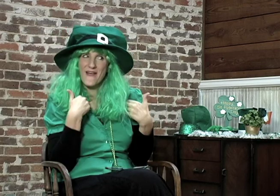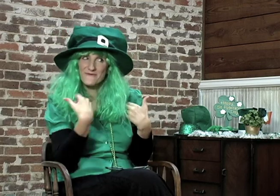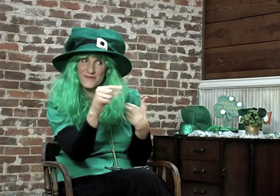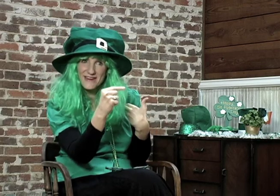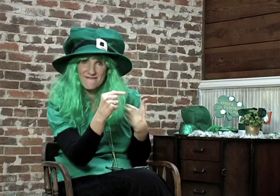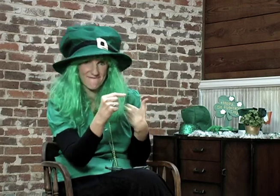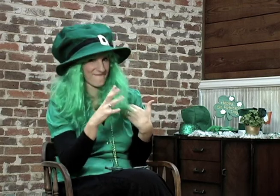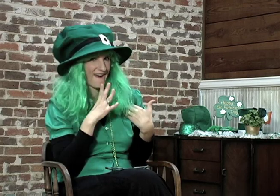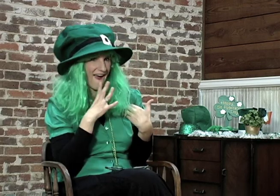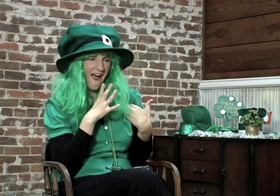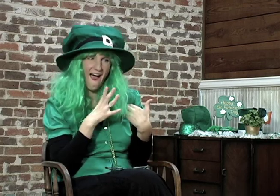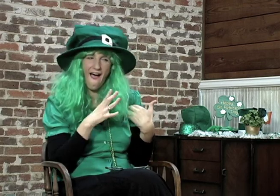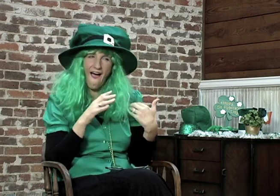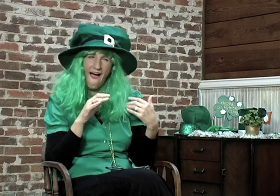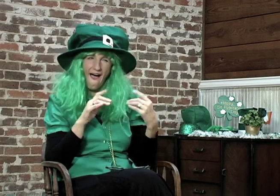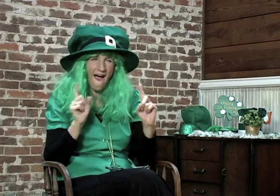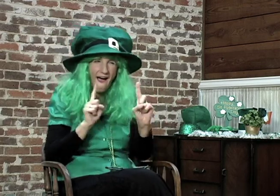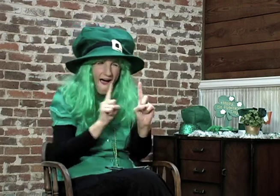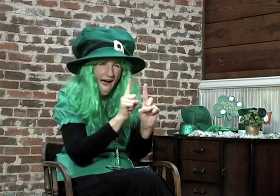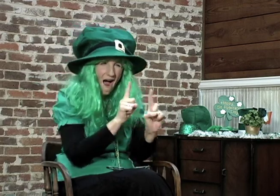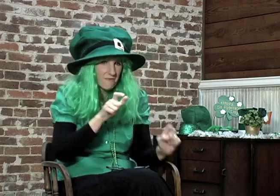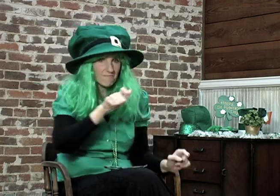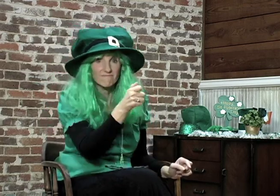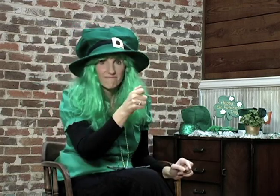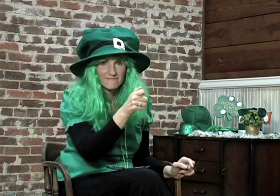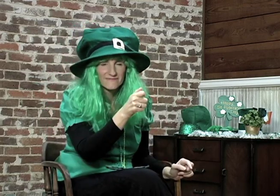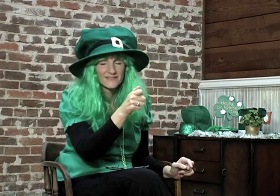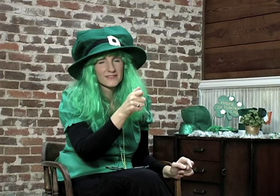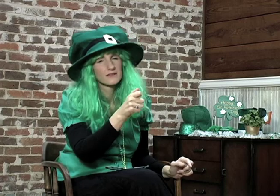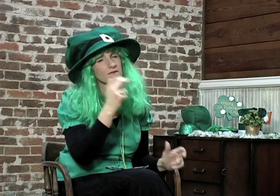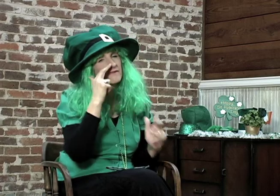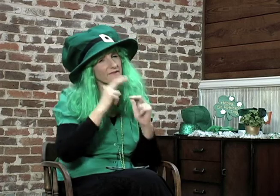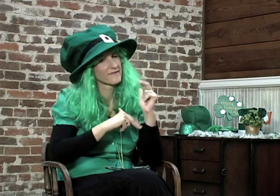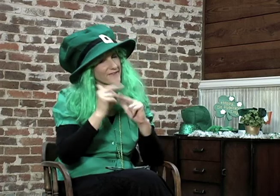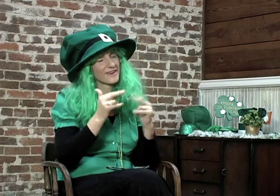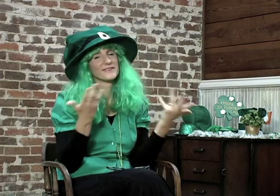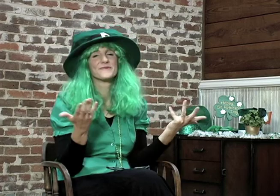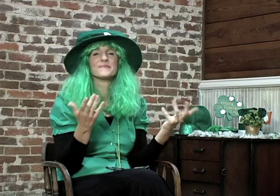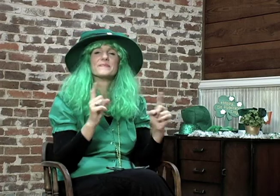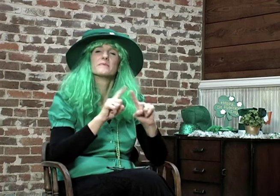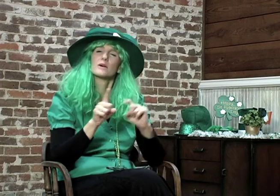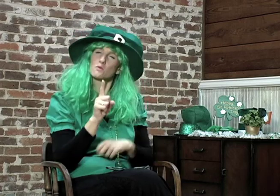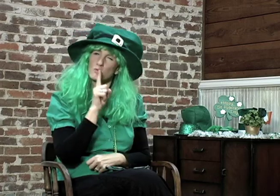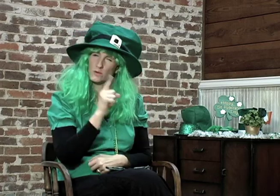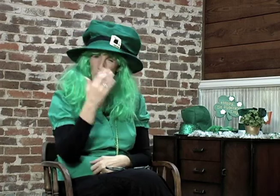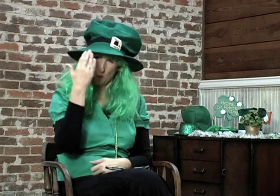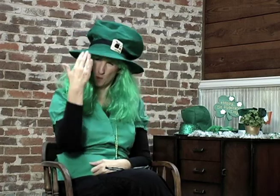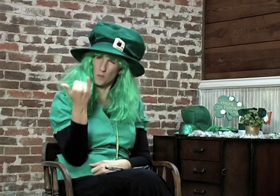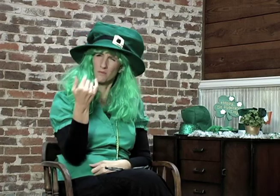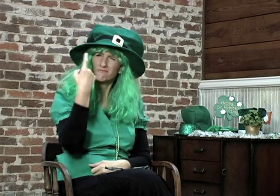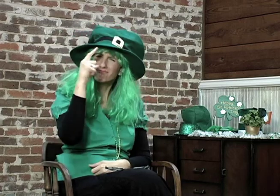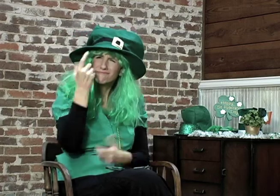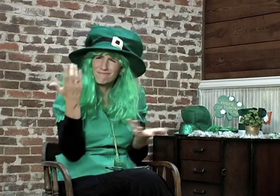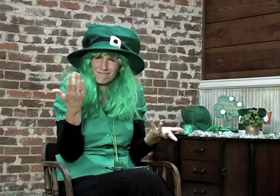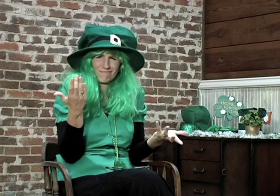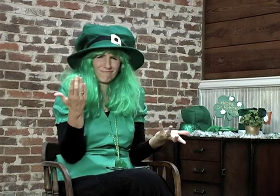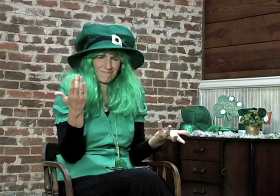right, fine. And you sneak up on them and you pinch them. It's just a lot of fun. But really, you know, why do we